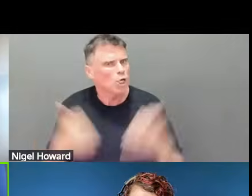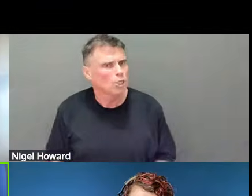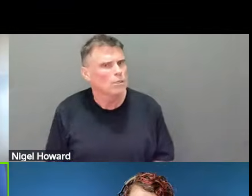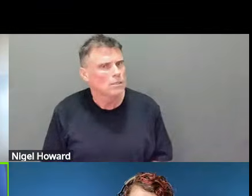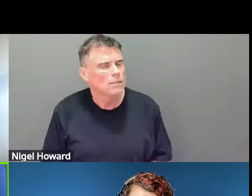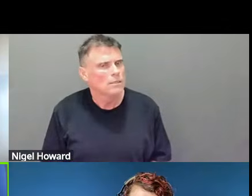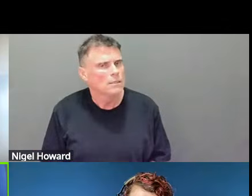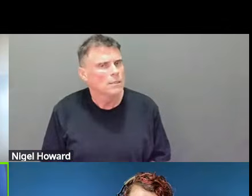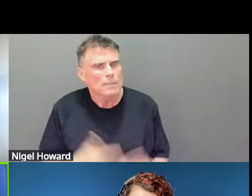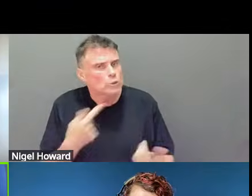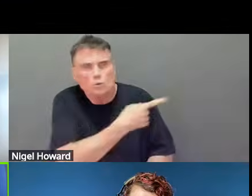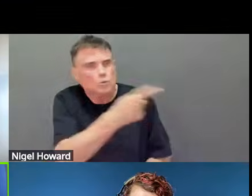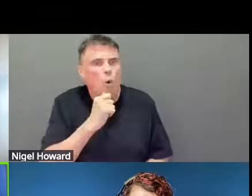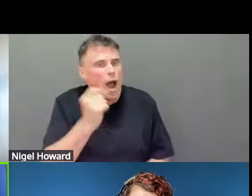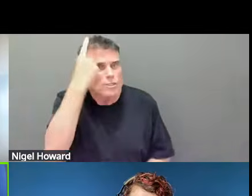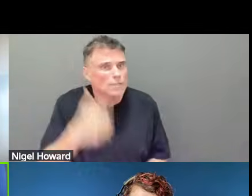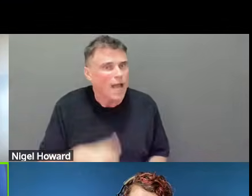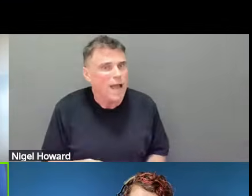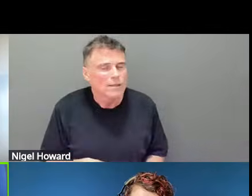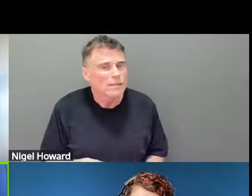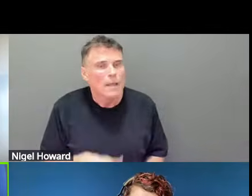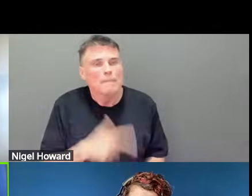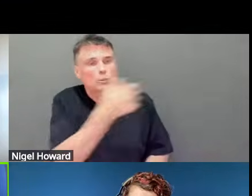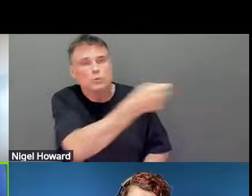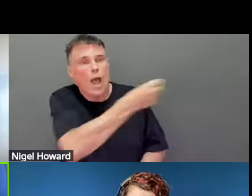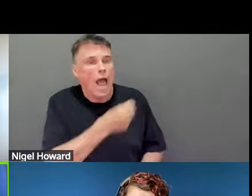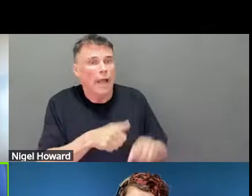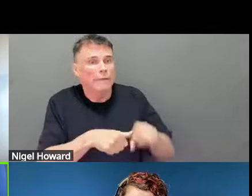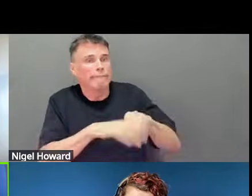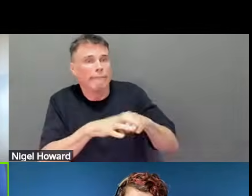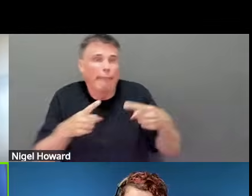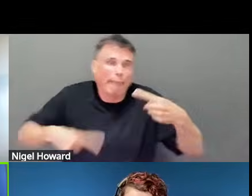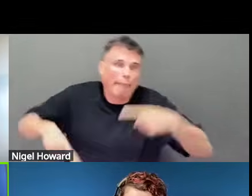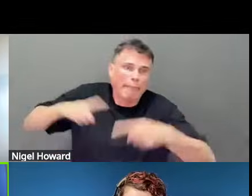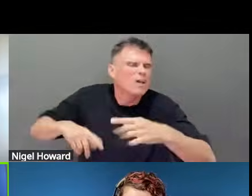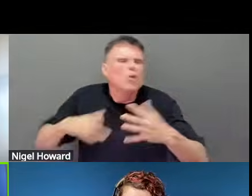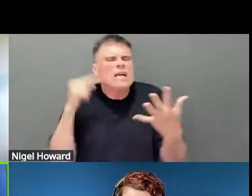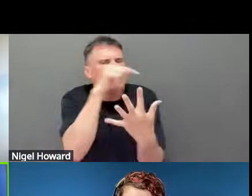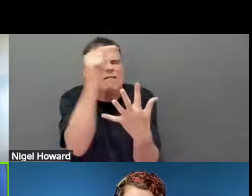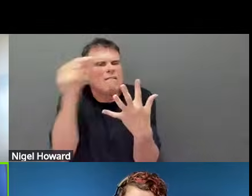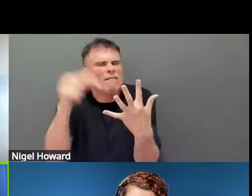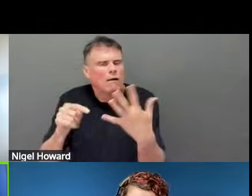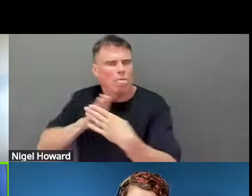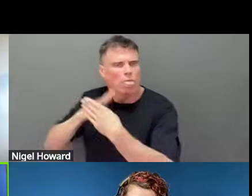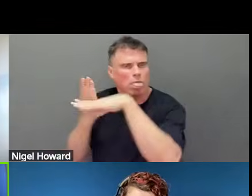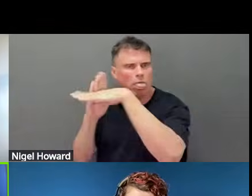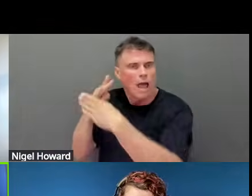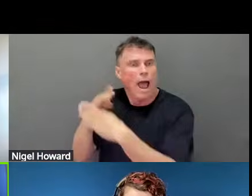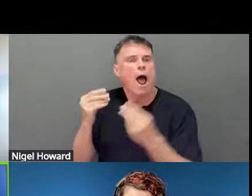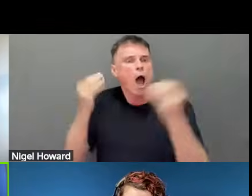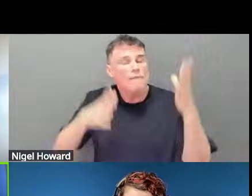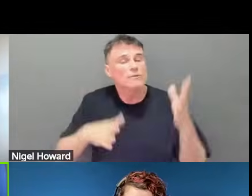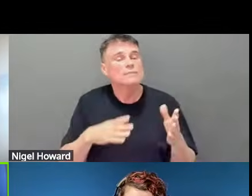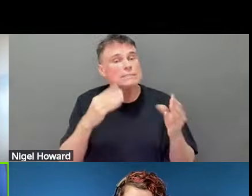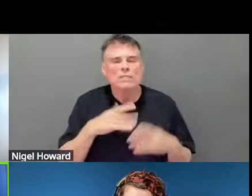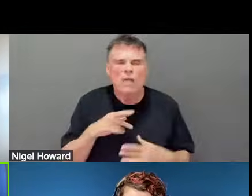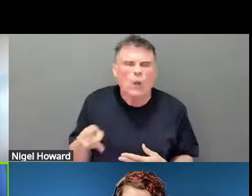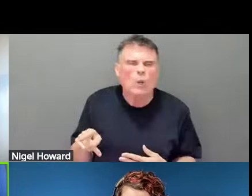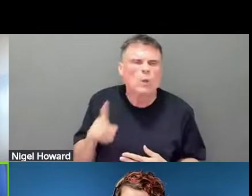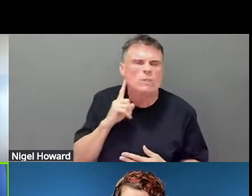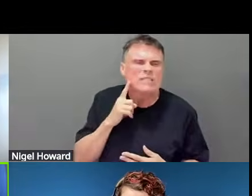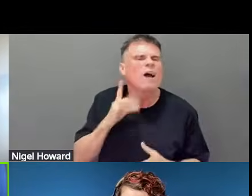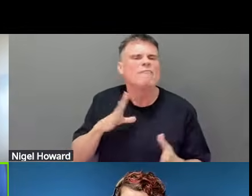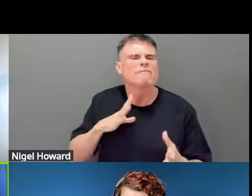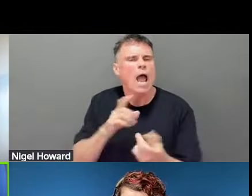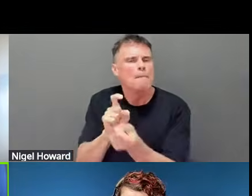labeling follows that child. And you do get an angry child who is angry about not having access.